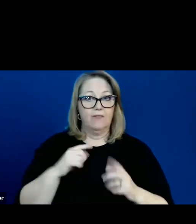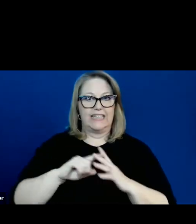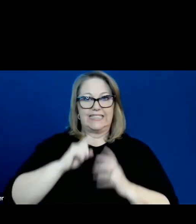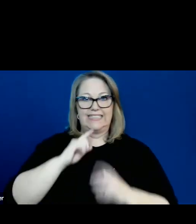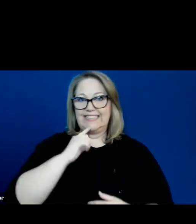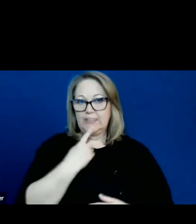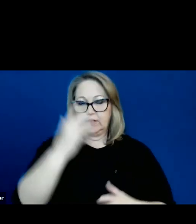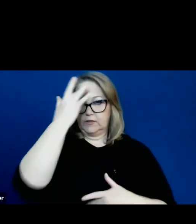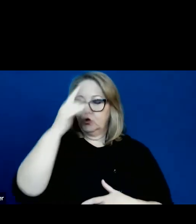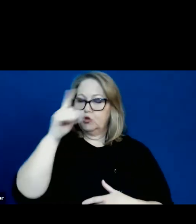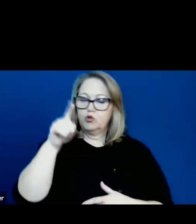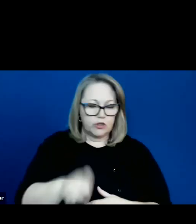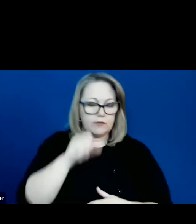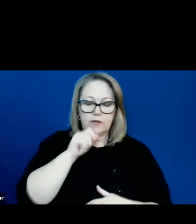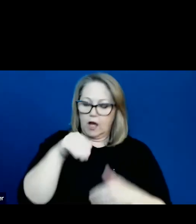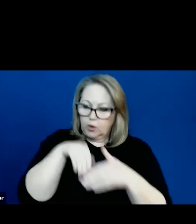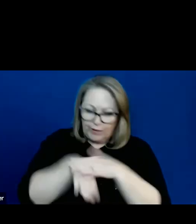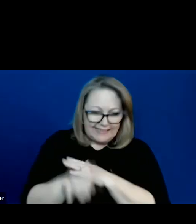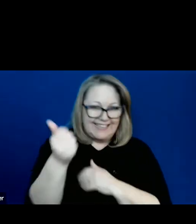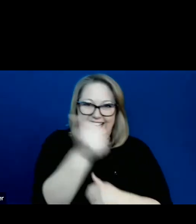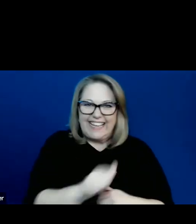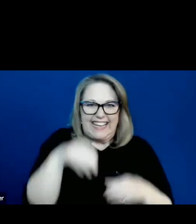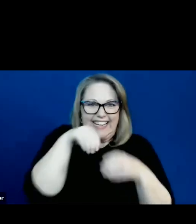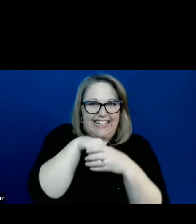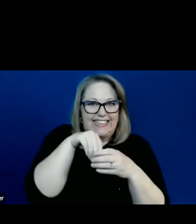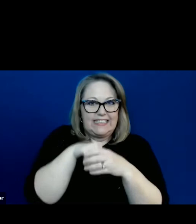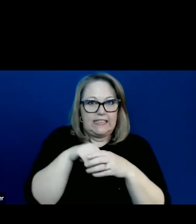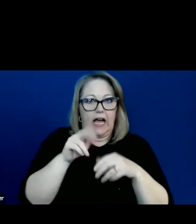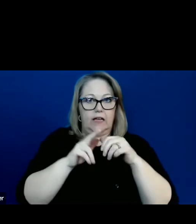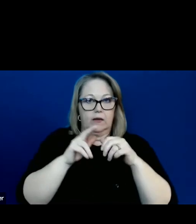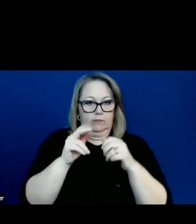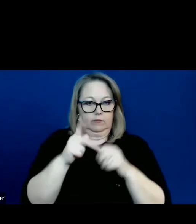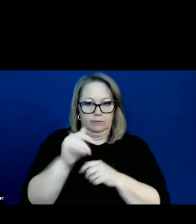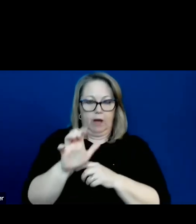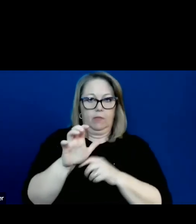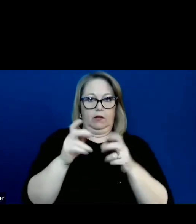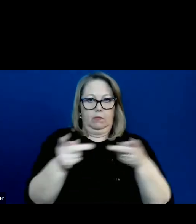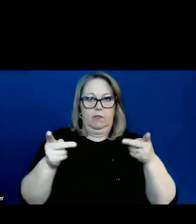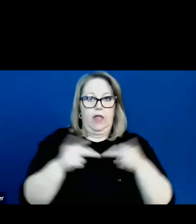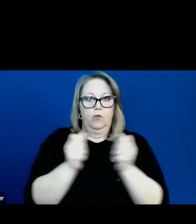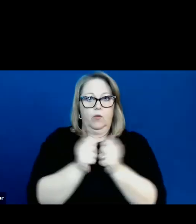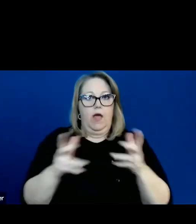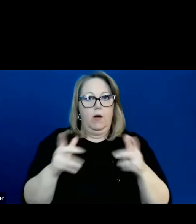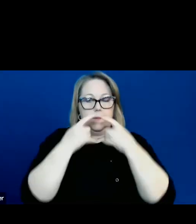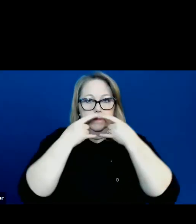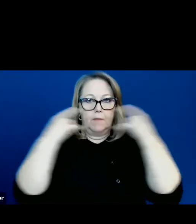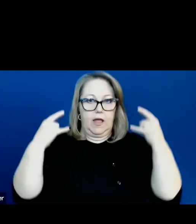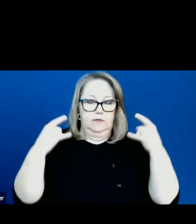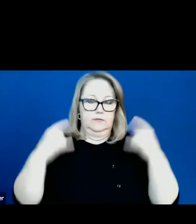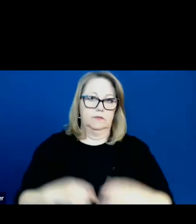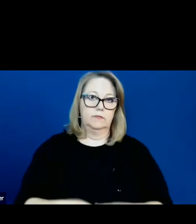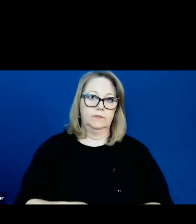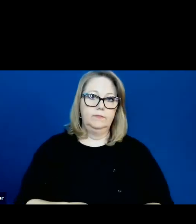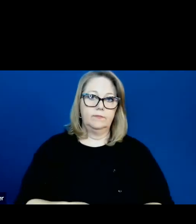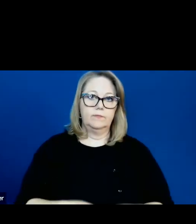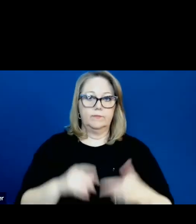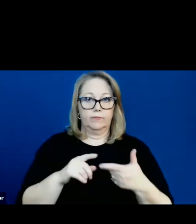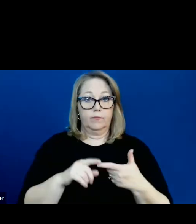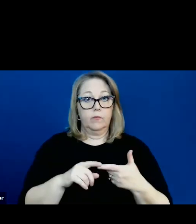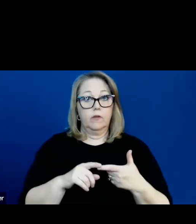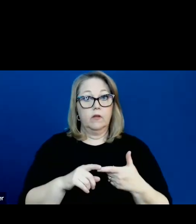enter any indoor public spaces where anyone is unmasked due to the immediate risk to your health. You should have your